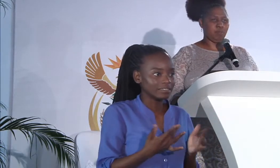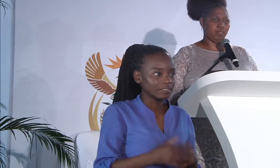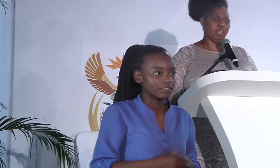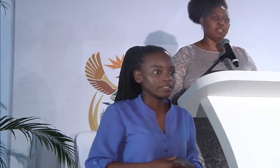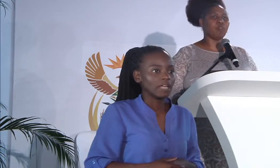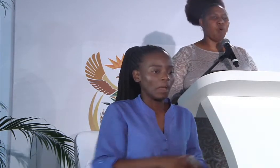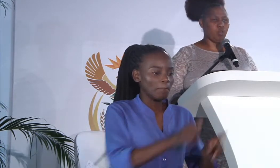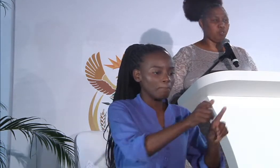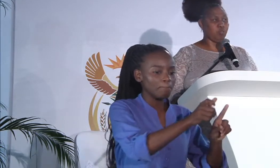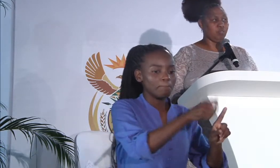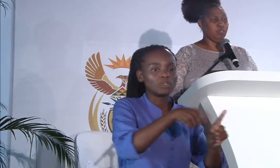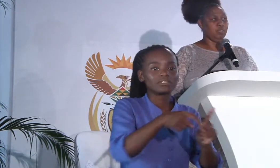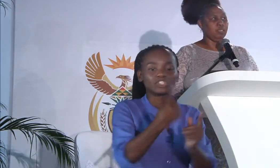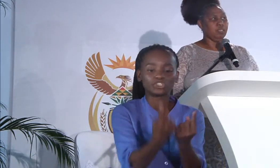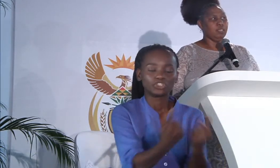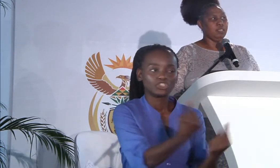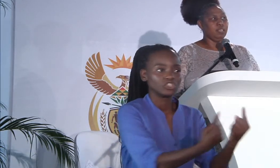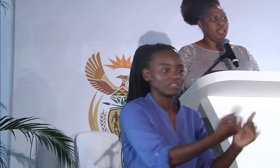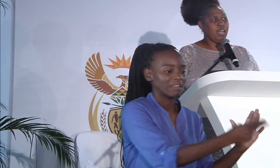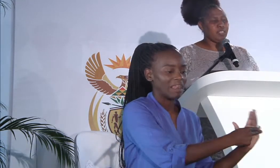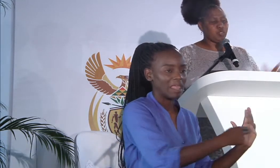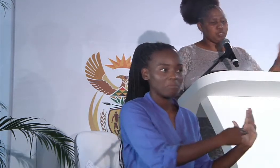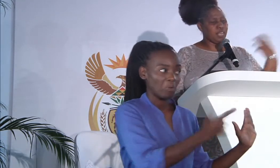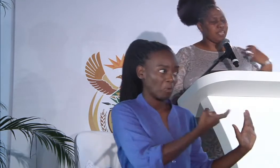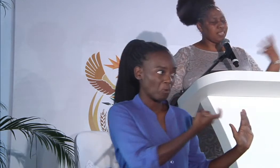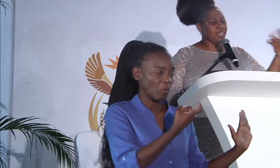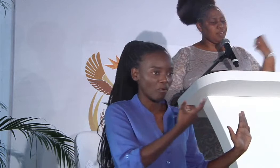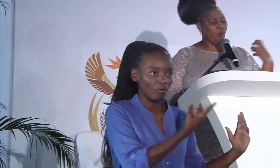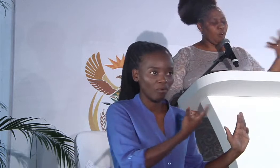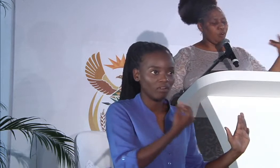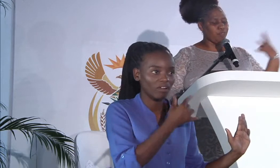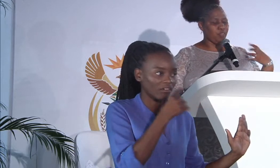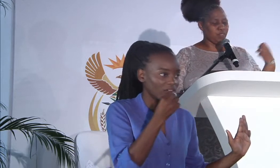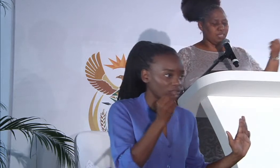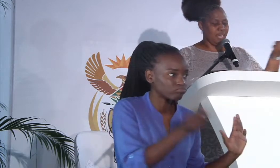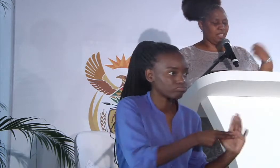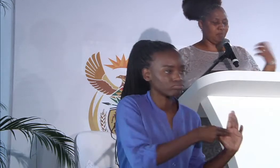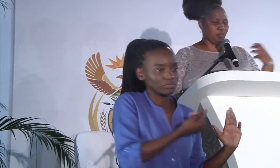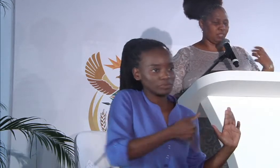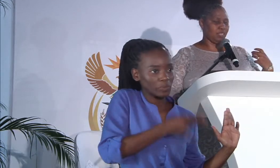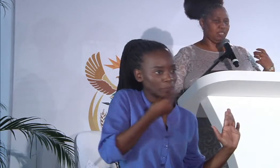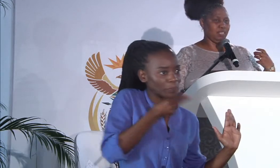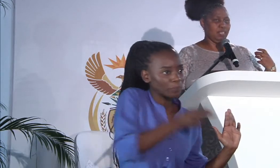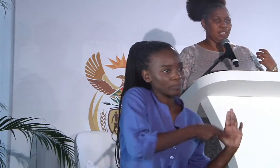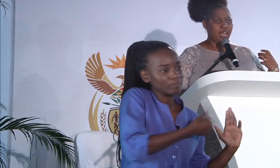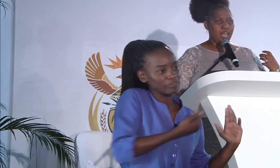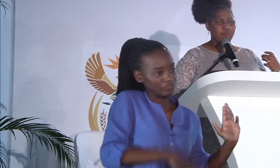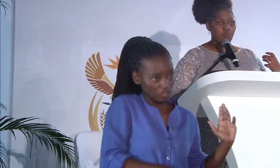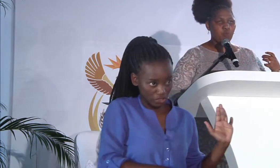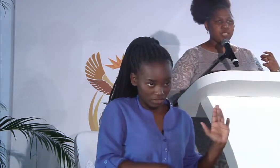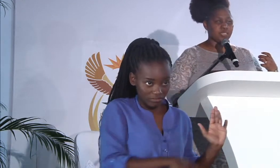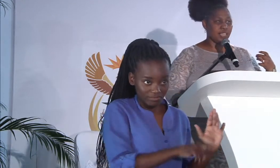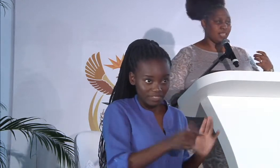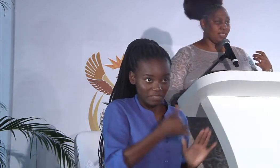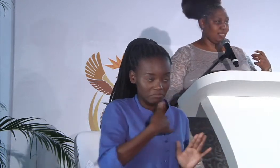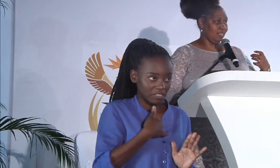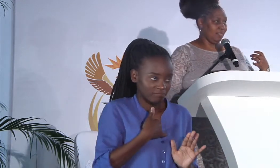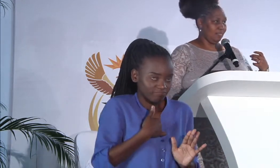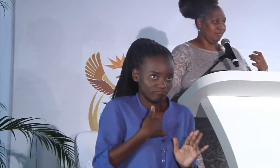label that they call you. And to take in all of those labels, I've always